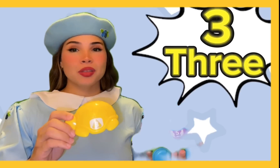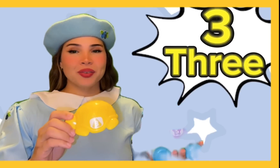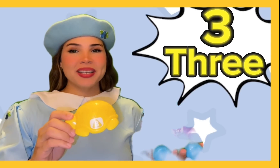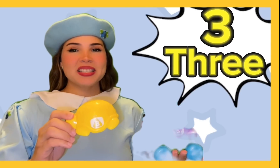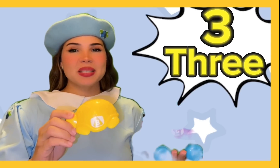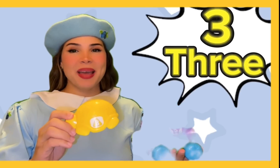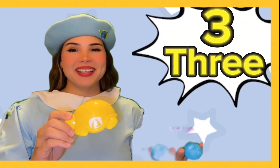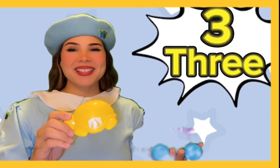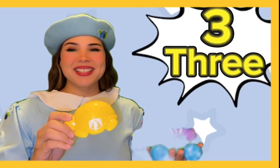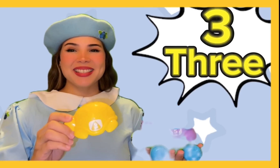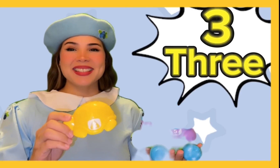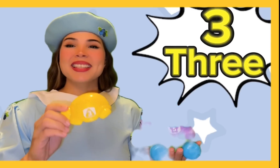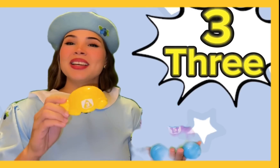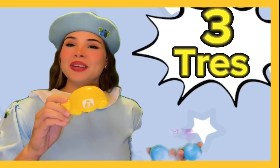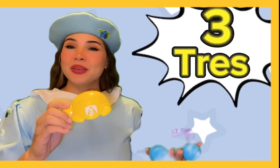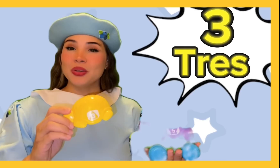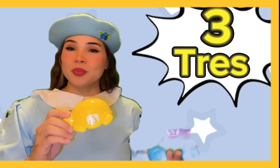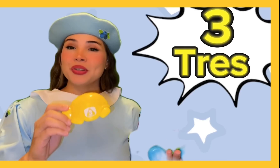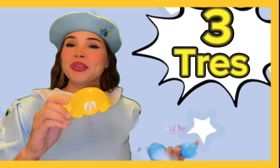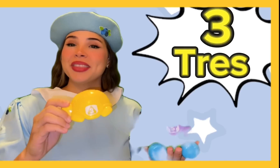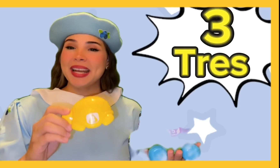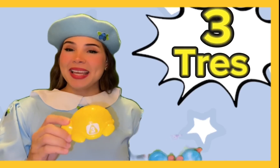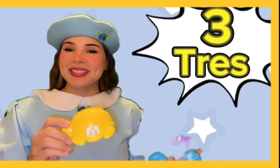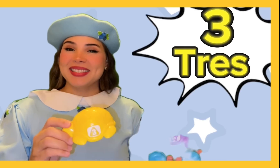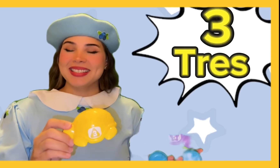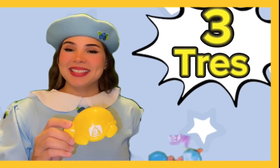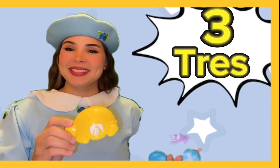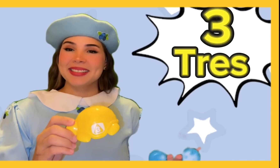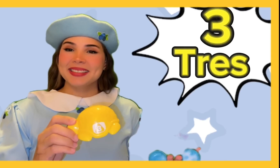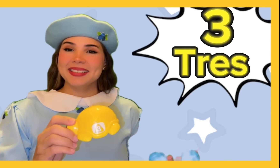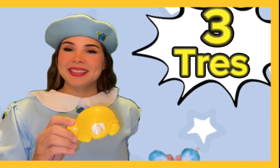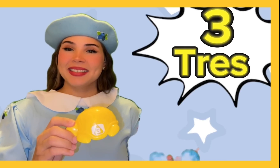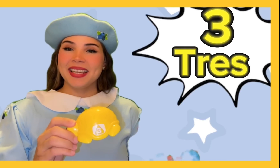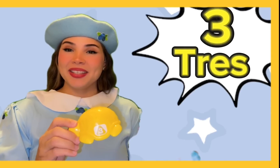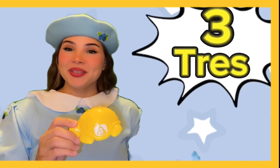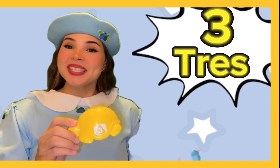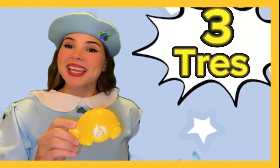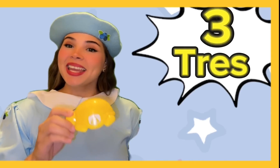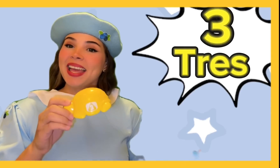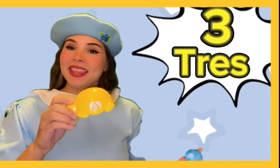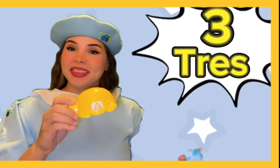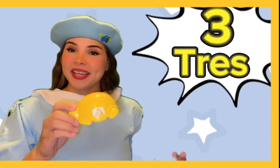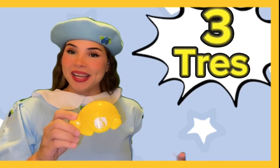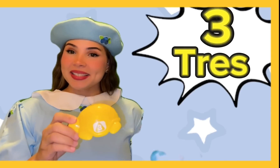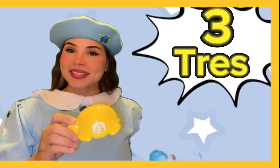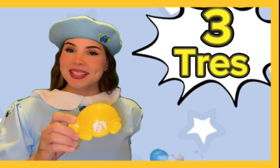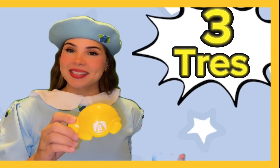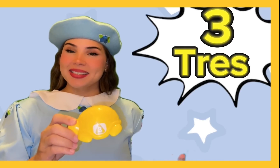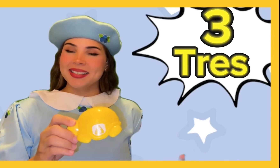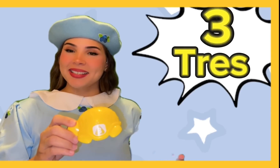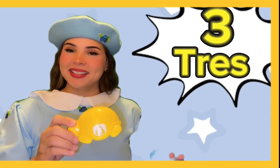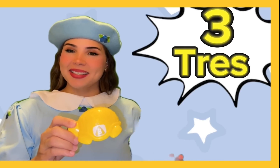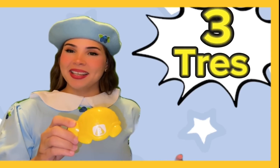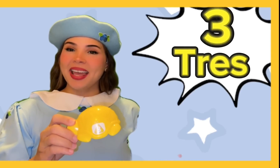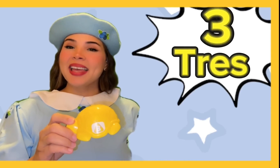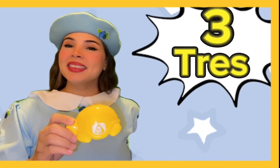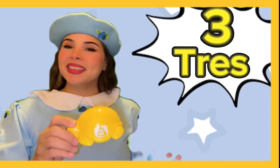3 in Spanish is número 3. Can you say tres?